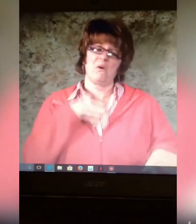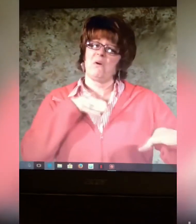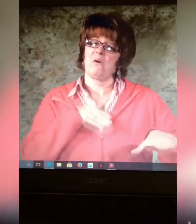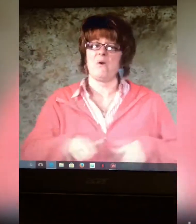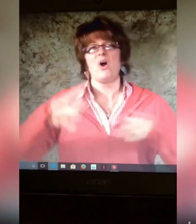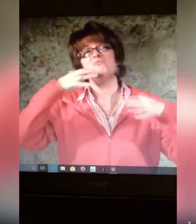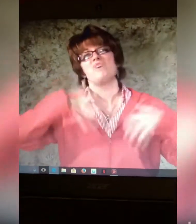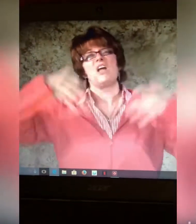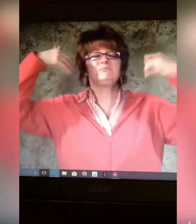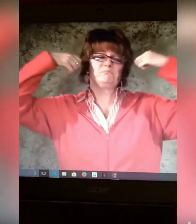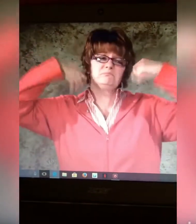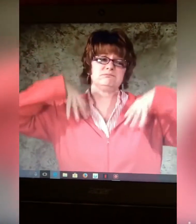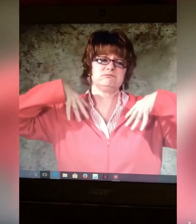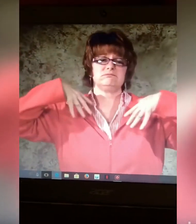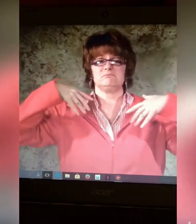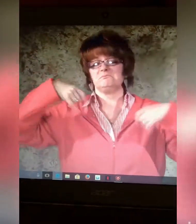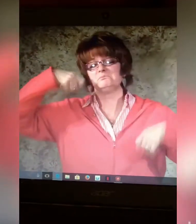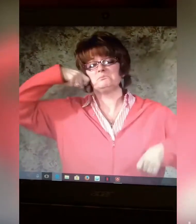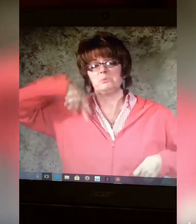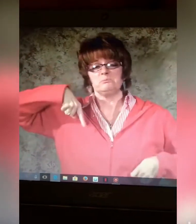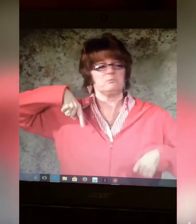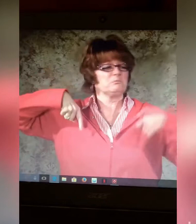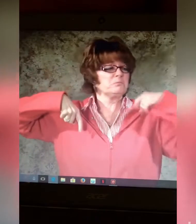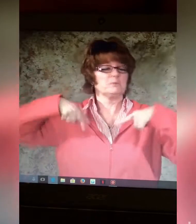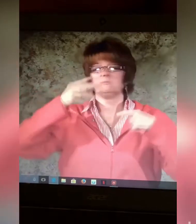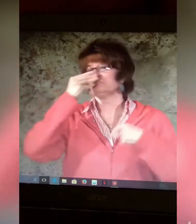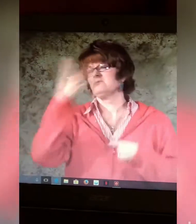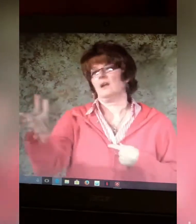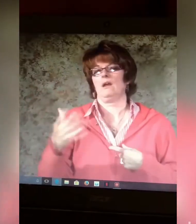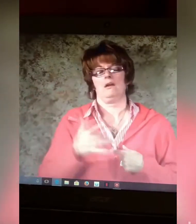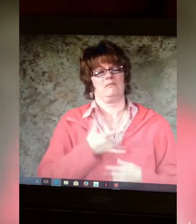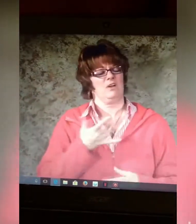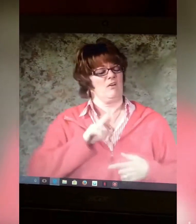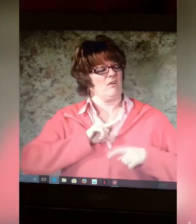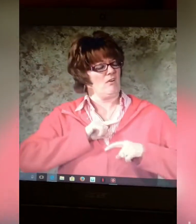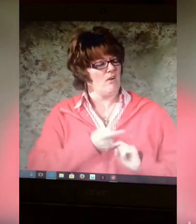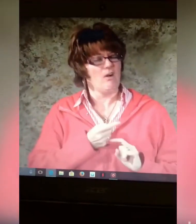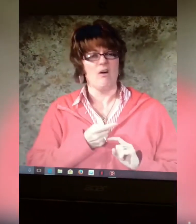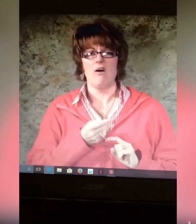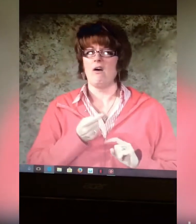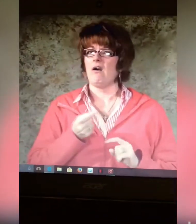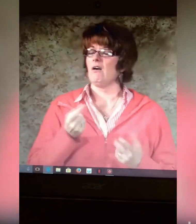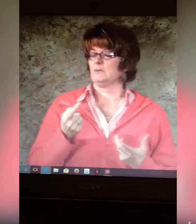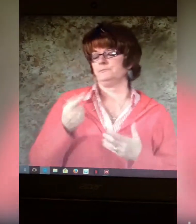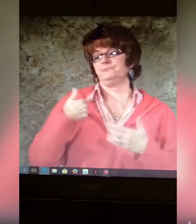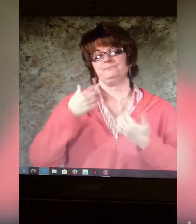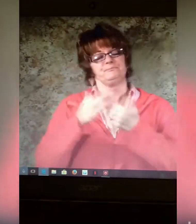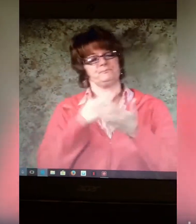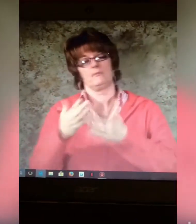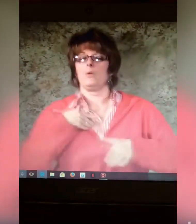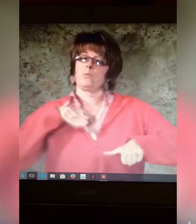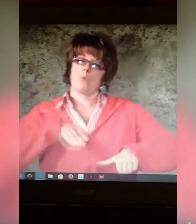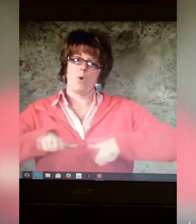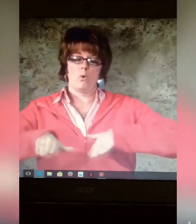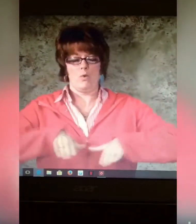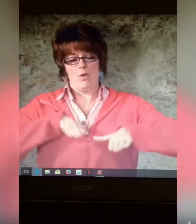I just didn't care. I was walking and the rain was pouring down on me, dripping down. I just didn't even care because I was just so hurt